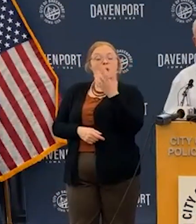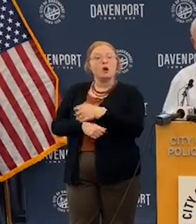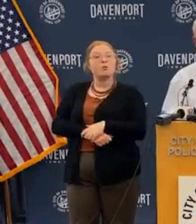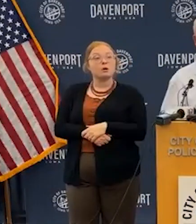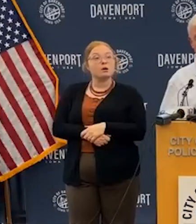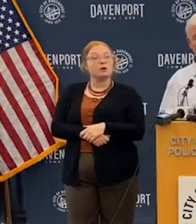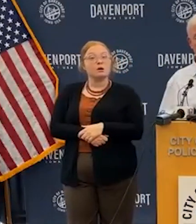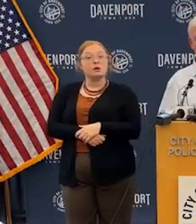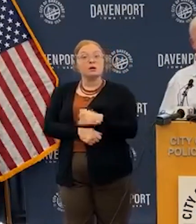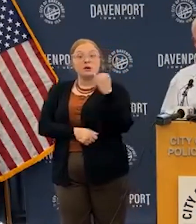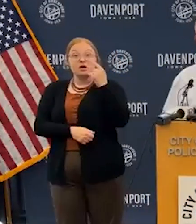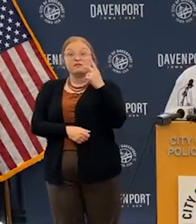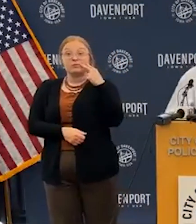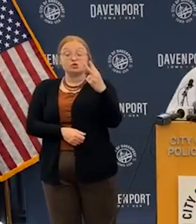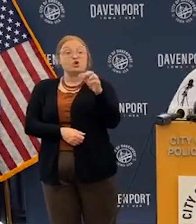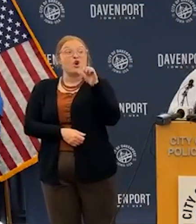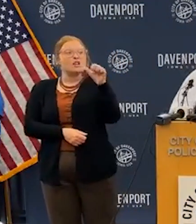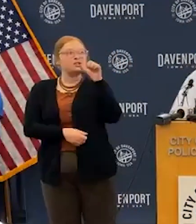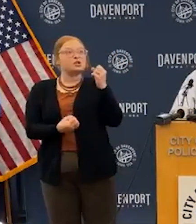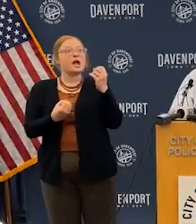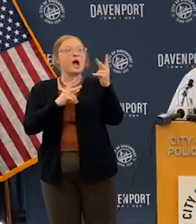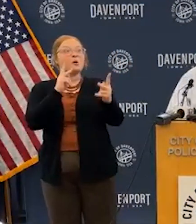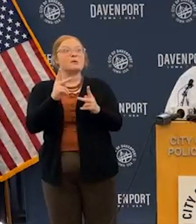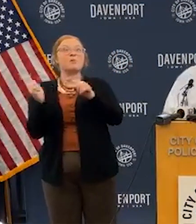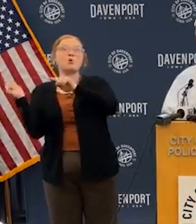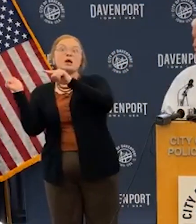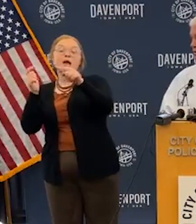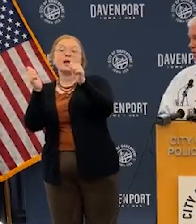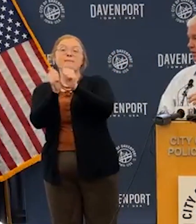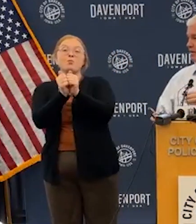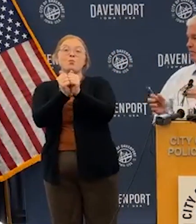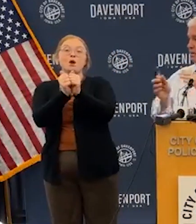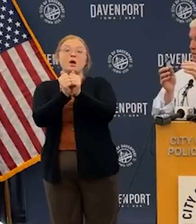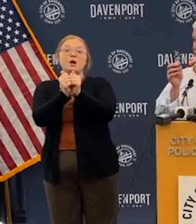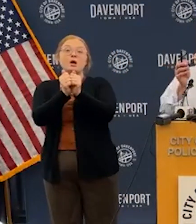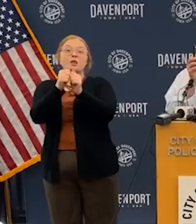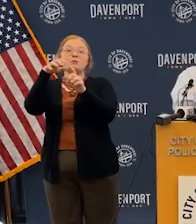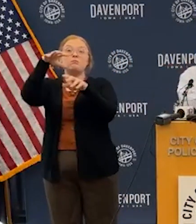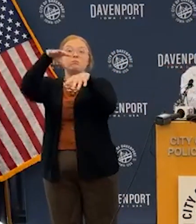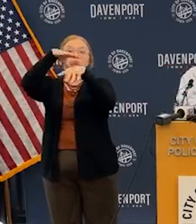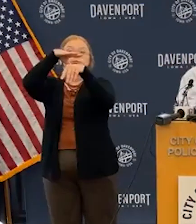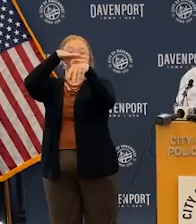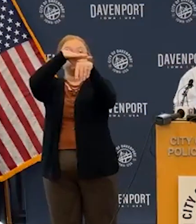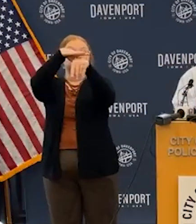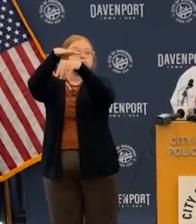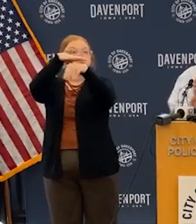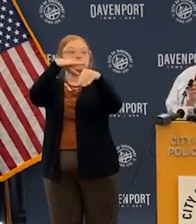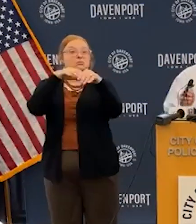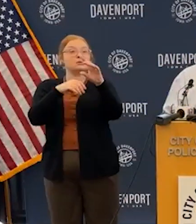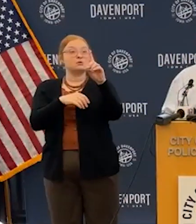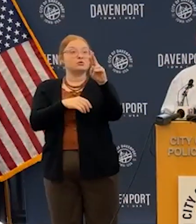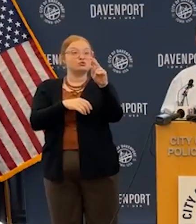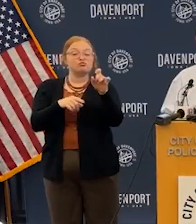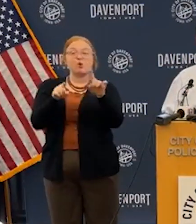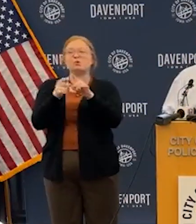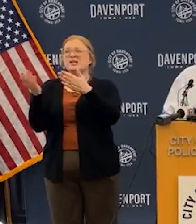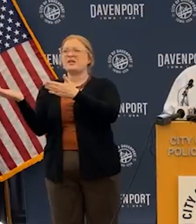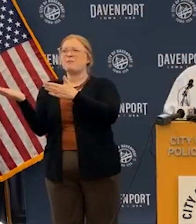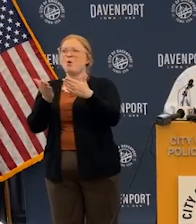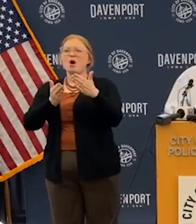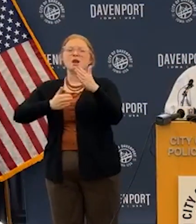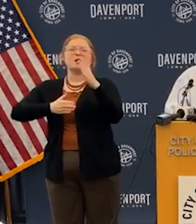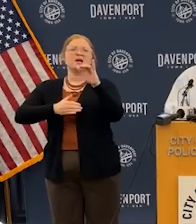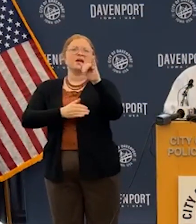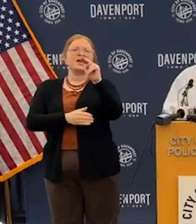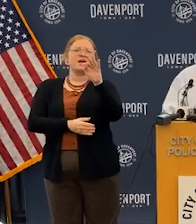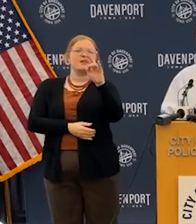the drones and with the infrared stuff going on, I can't express the amount of work that's being done